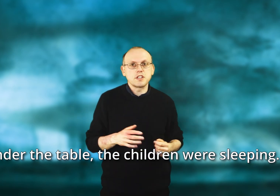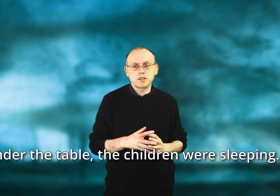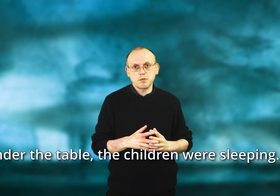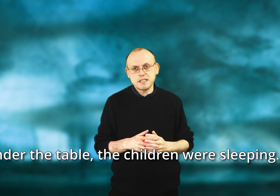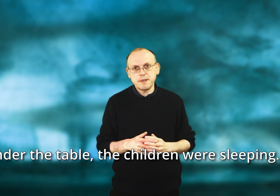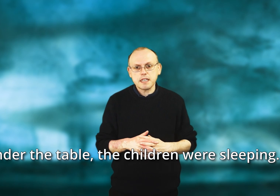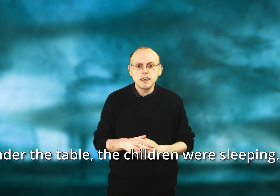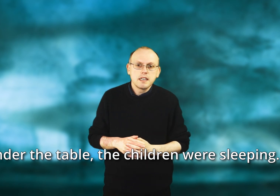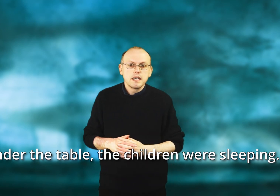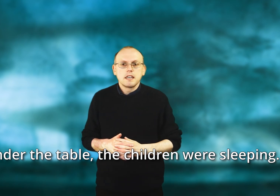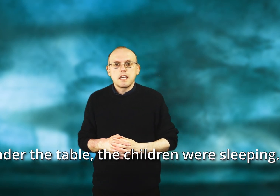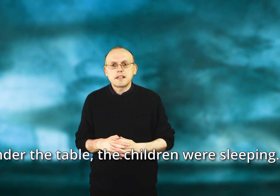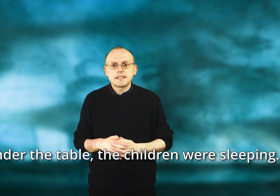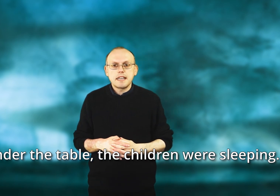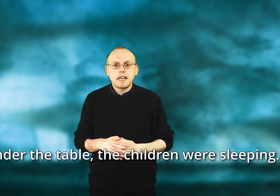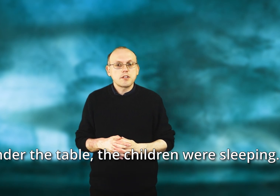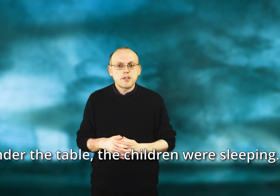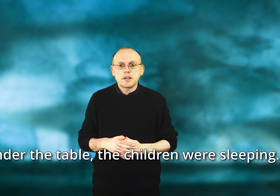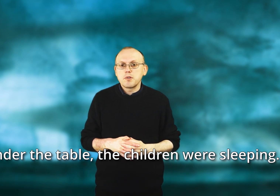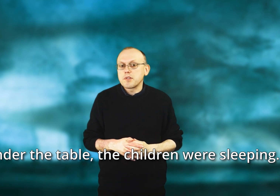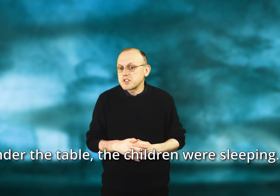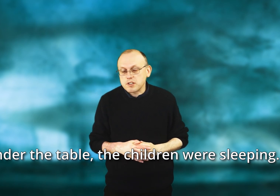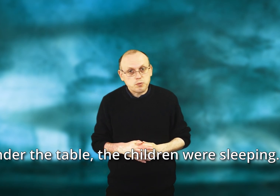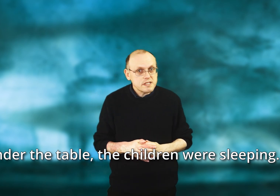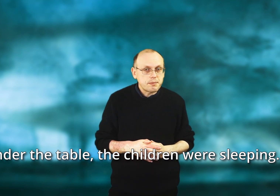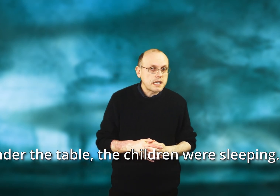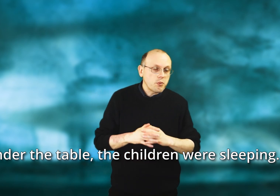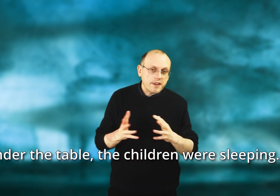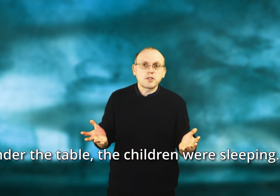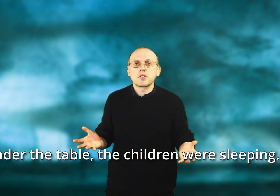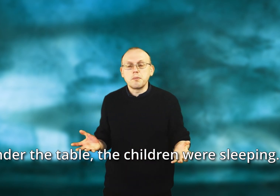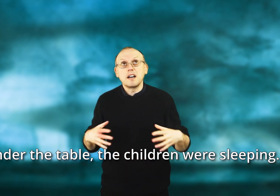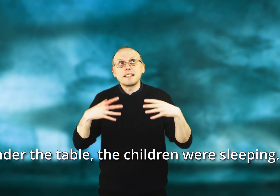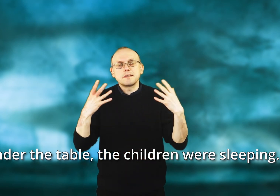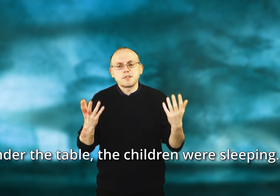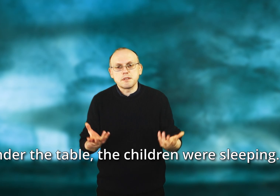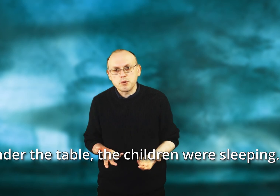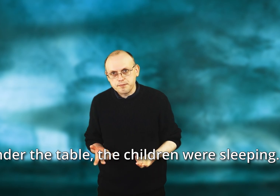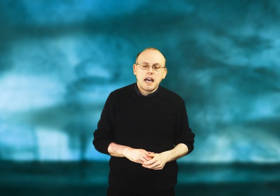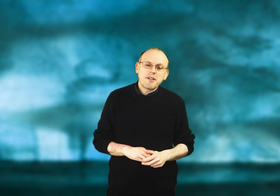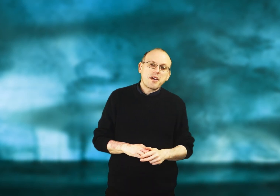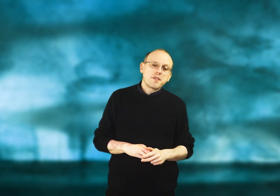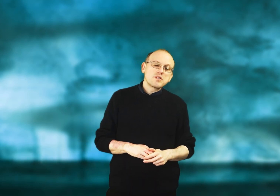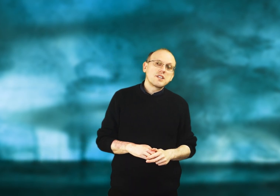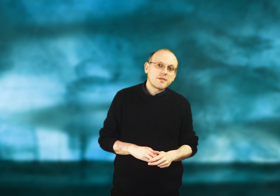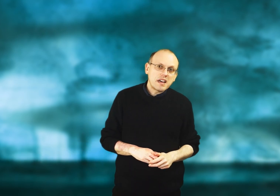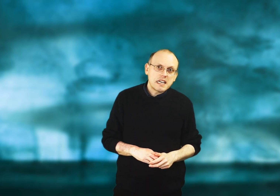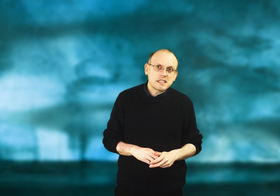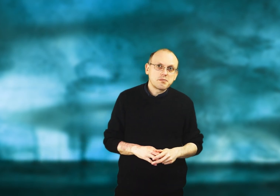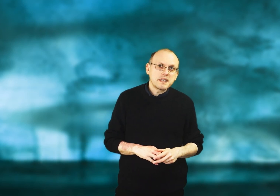were sleeping. And you can say, under the table, the children were sleeping without a comma. It is possible. However, if you use a long phrase, we tend